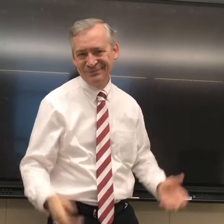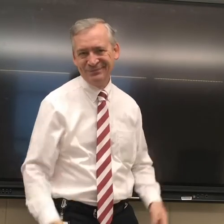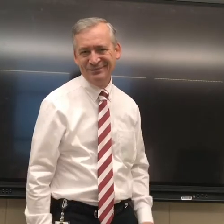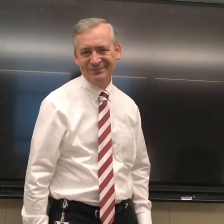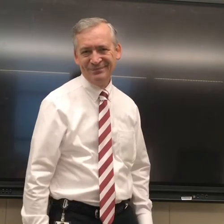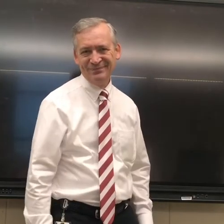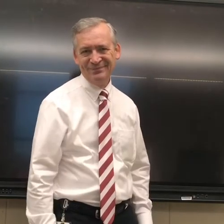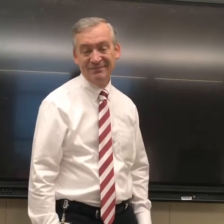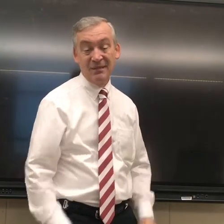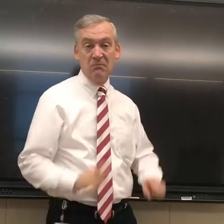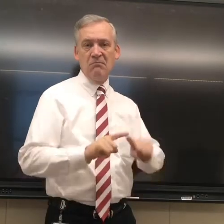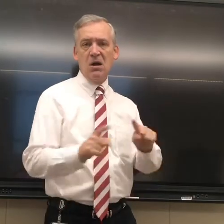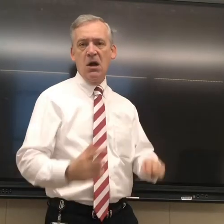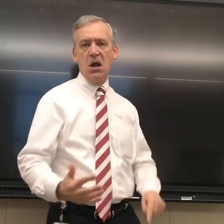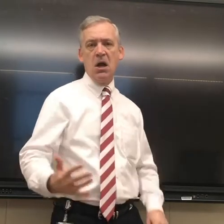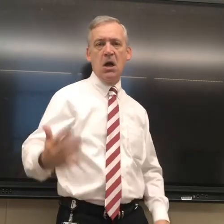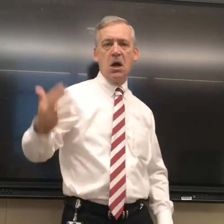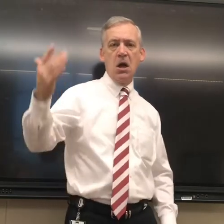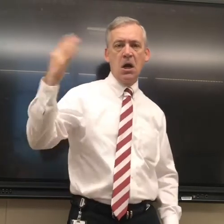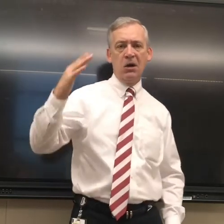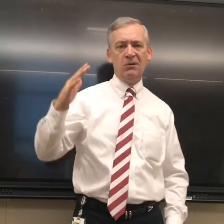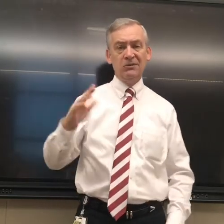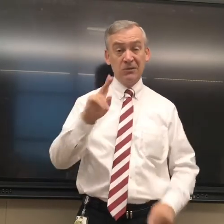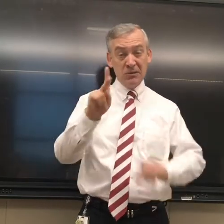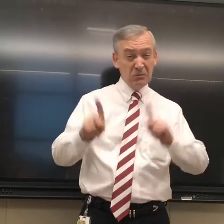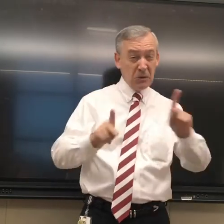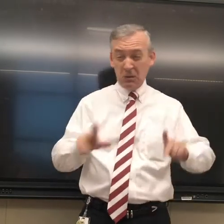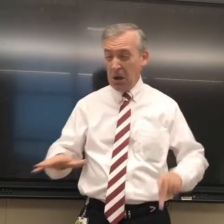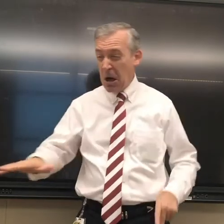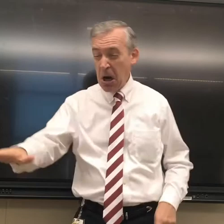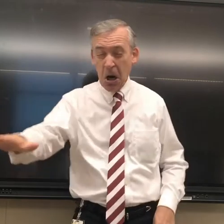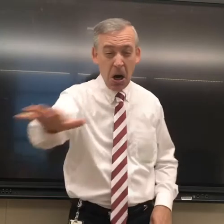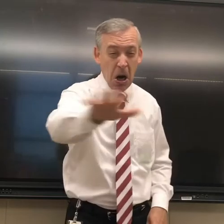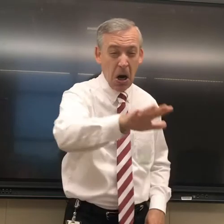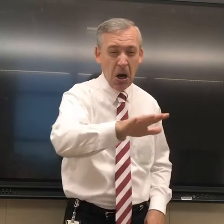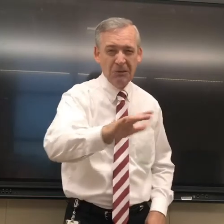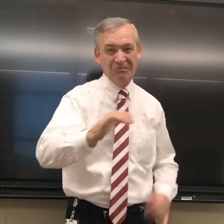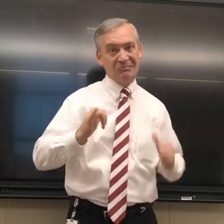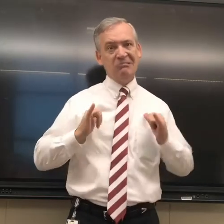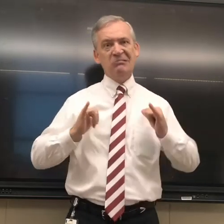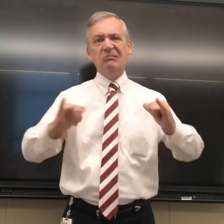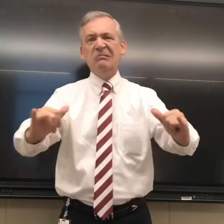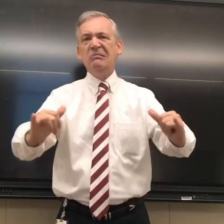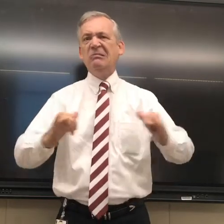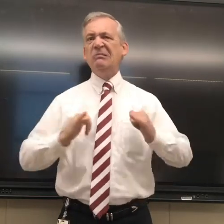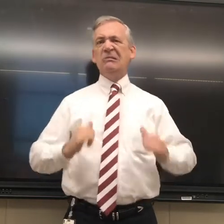In those days, everybody we knew was just as hungry and ill-clad as we were.